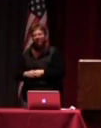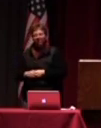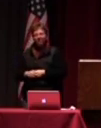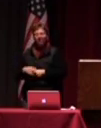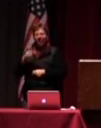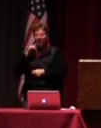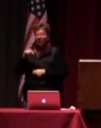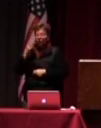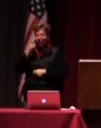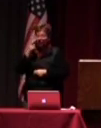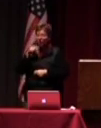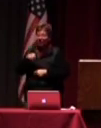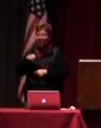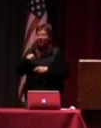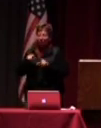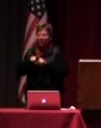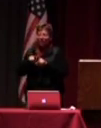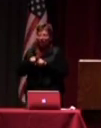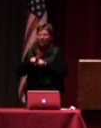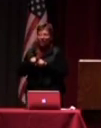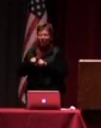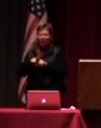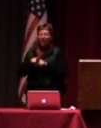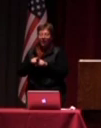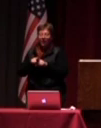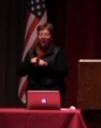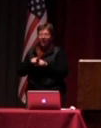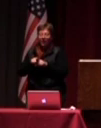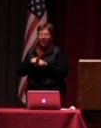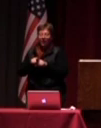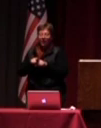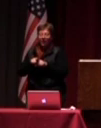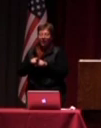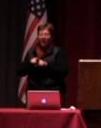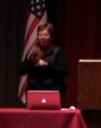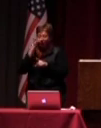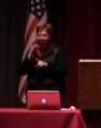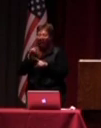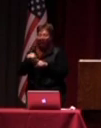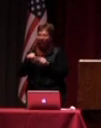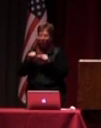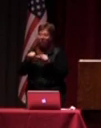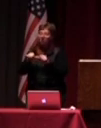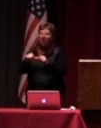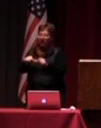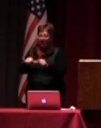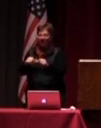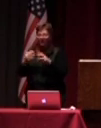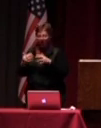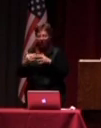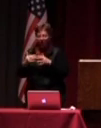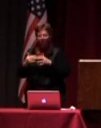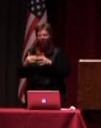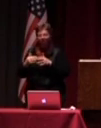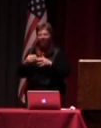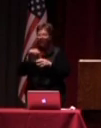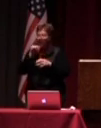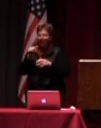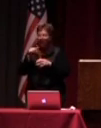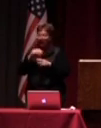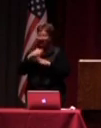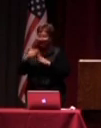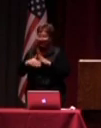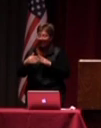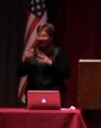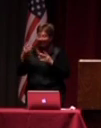And for this reason, it was also dependent, in the final analysis, on unending war, and more than this, on unending victory. An unending victory